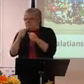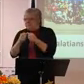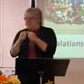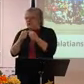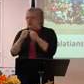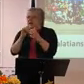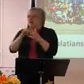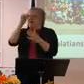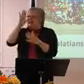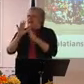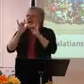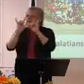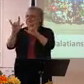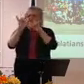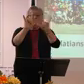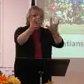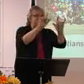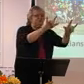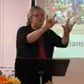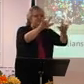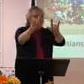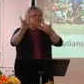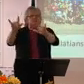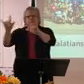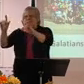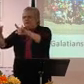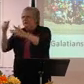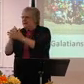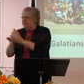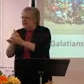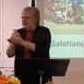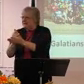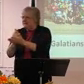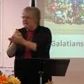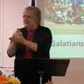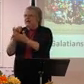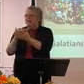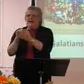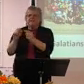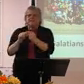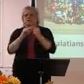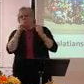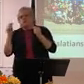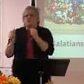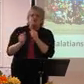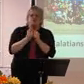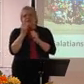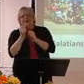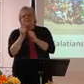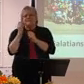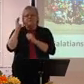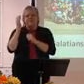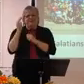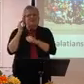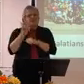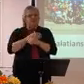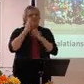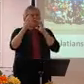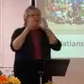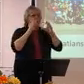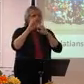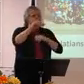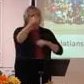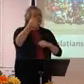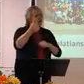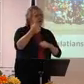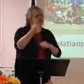Remember that God loves us. Amen? Amen. And that's the greatest message we can communicate to others in the